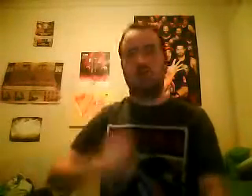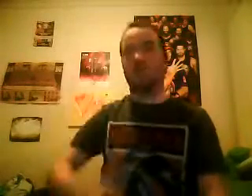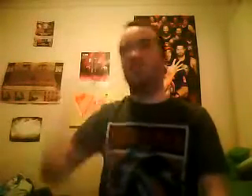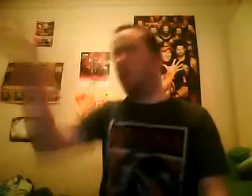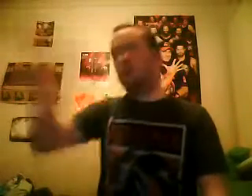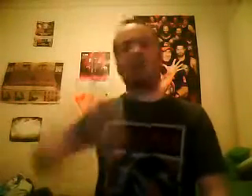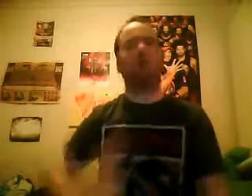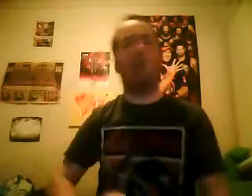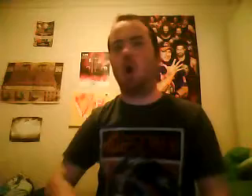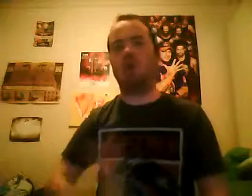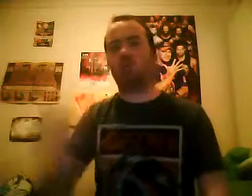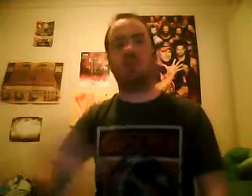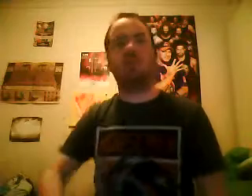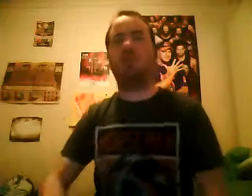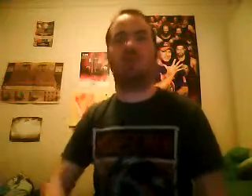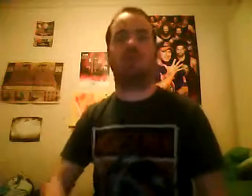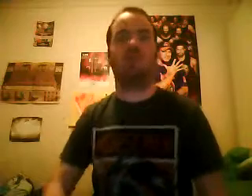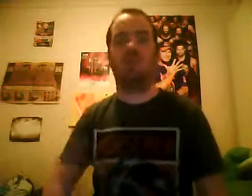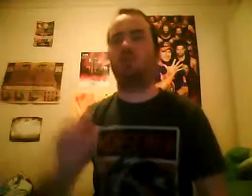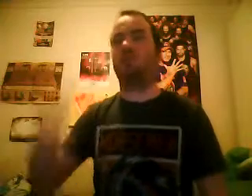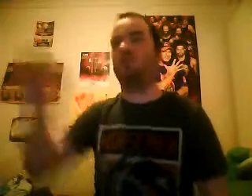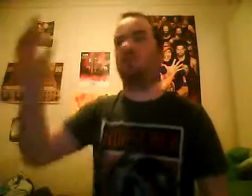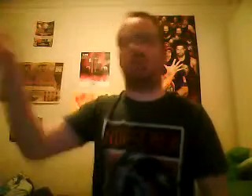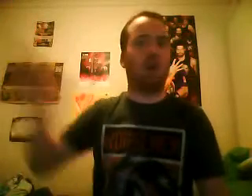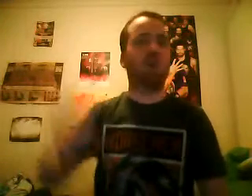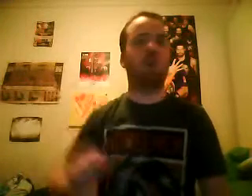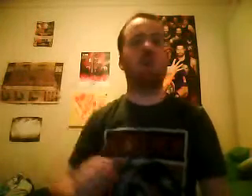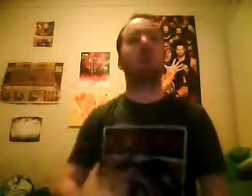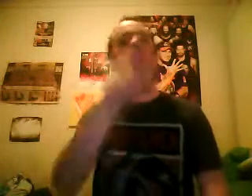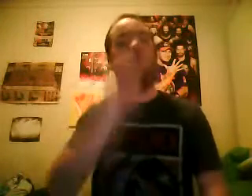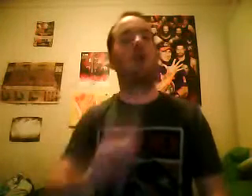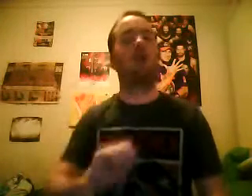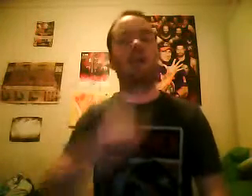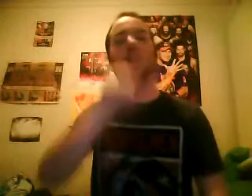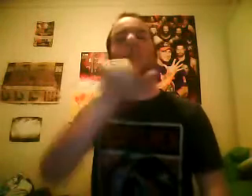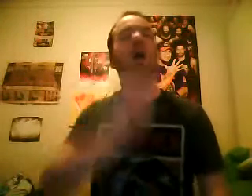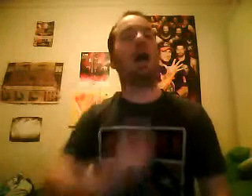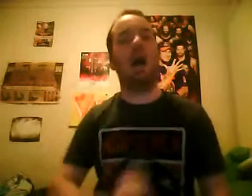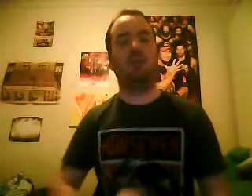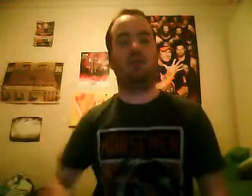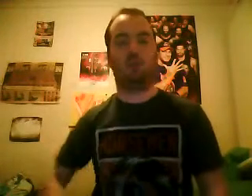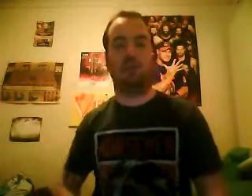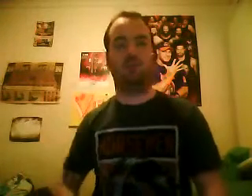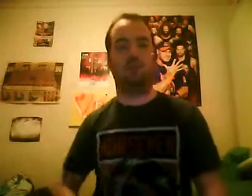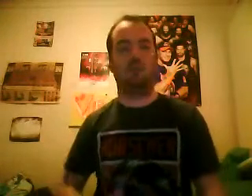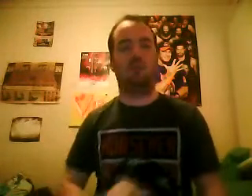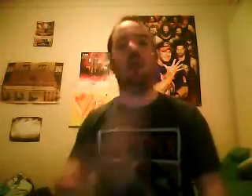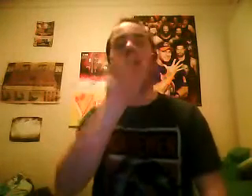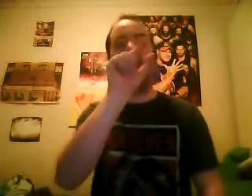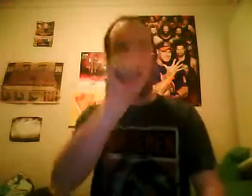The more you call the 24/7 championship a joke, you're calling the hardcore championship a